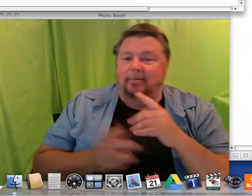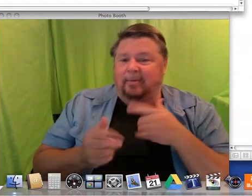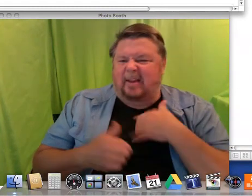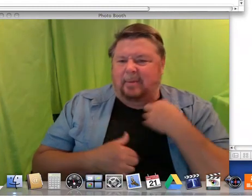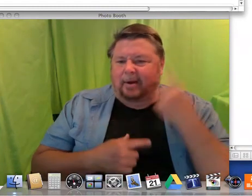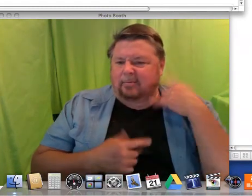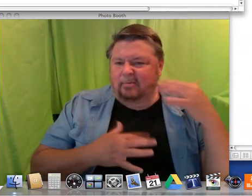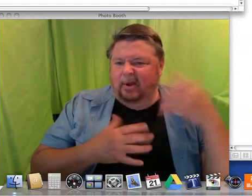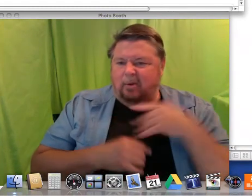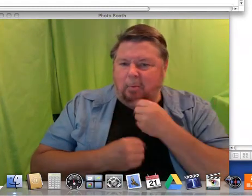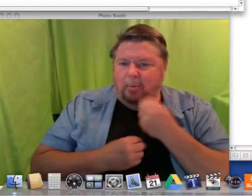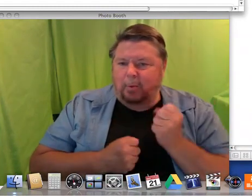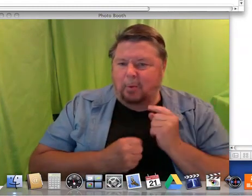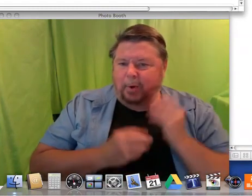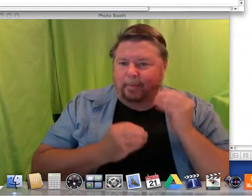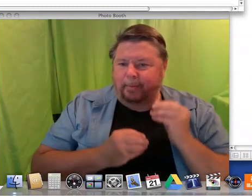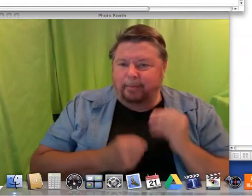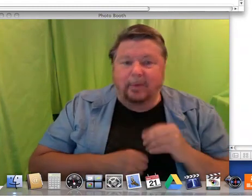That's my sound.